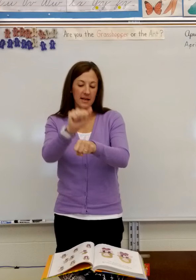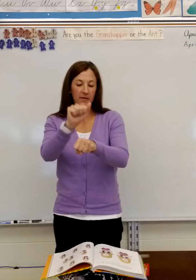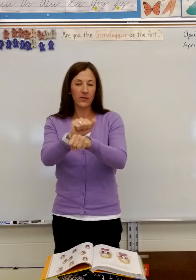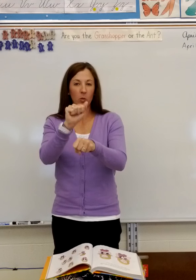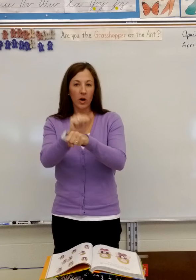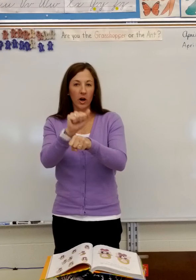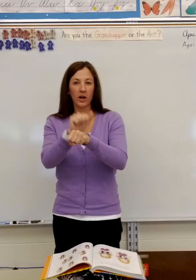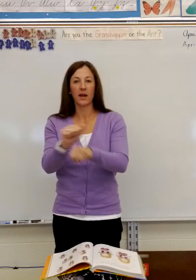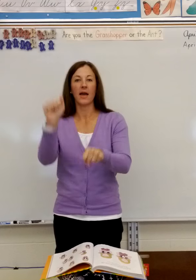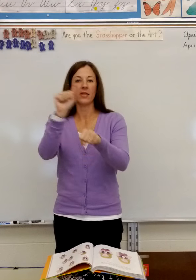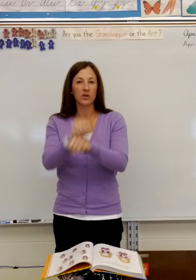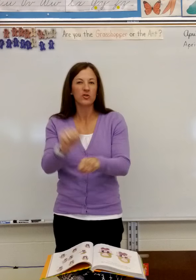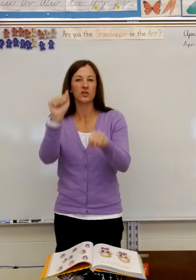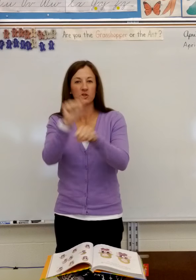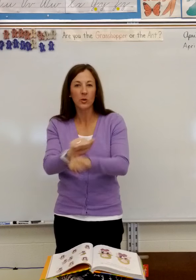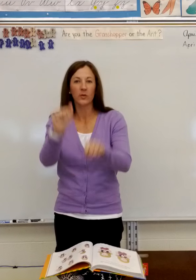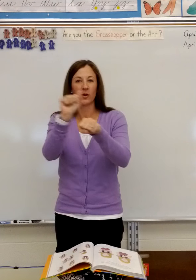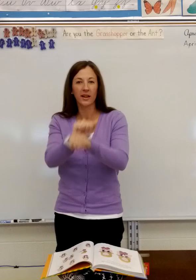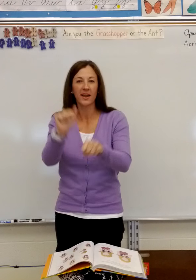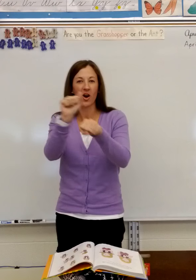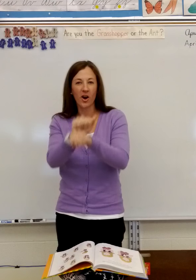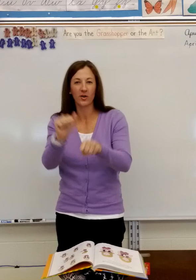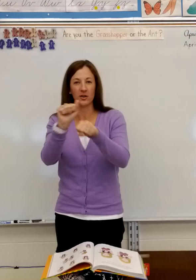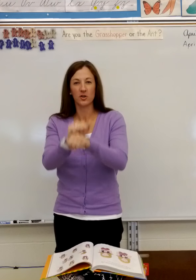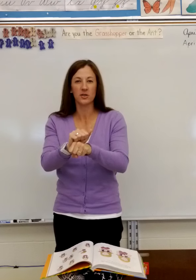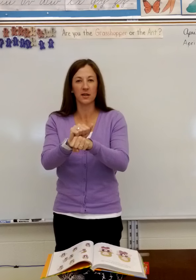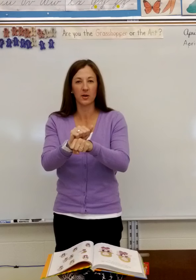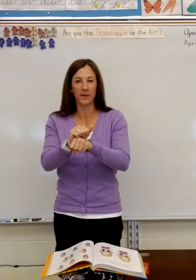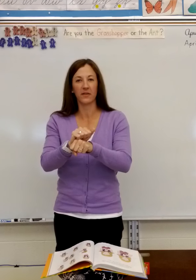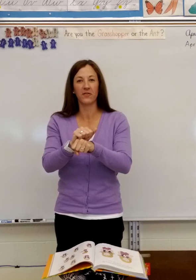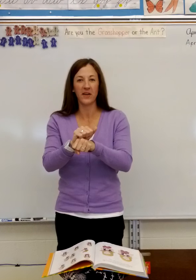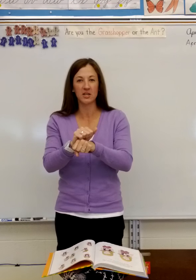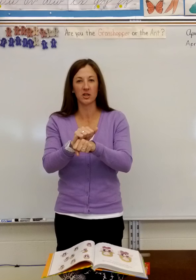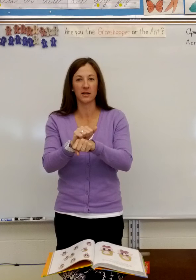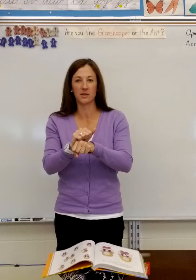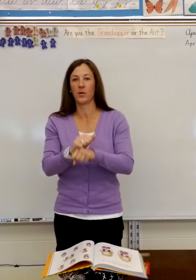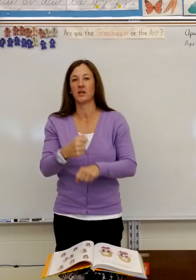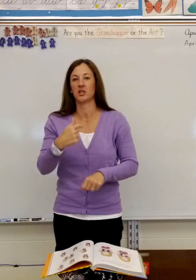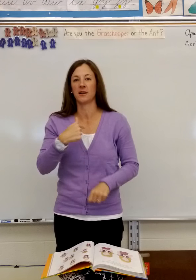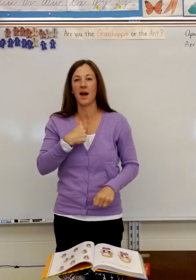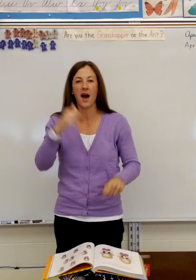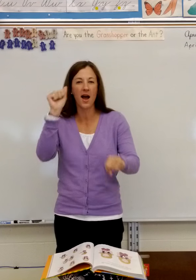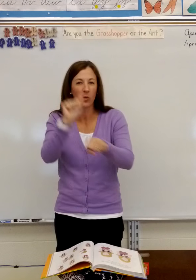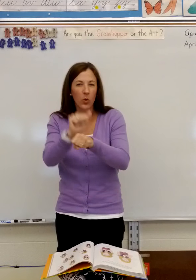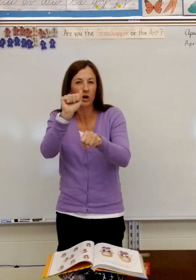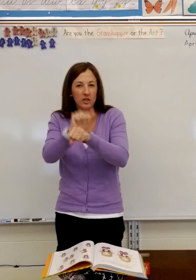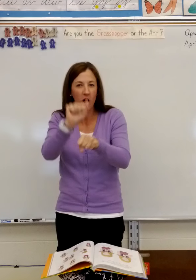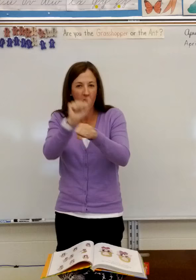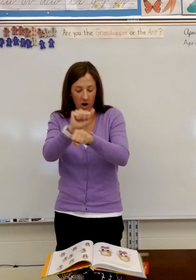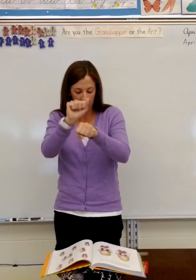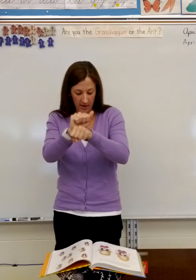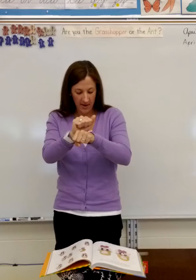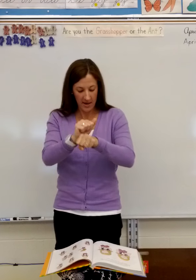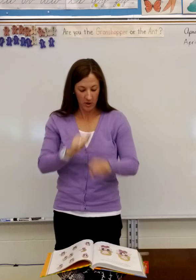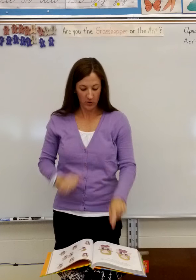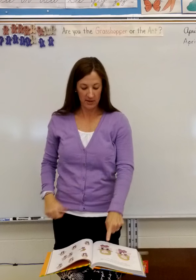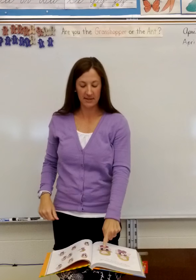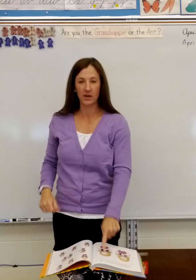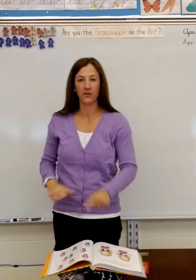for work, and then you just do it really hard and use a little bit of facial expression. I worked hard. You can see her